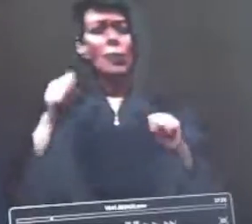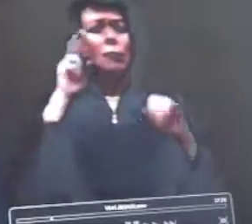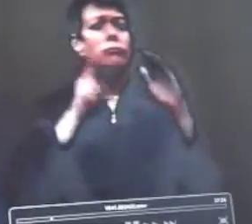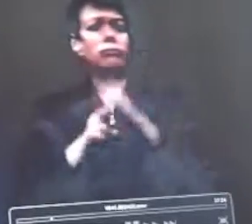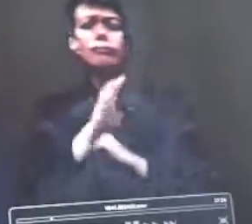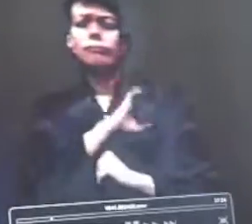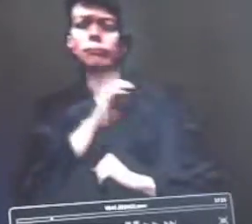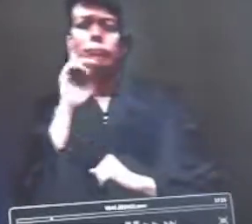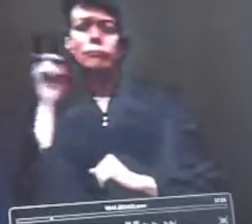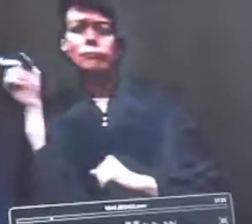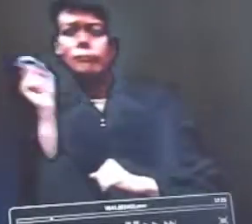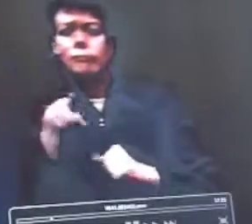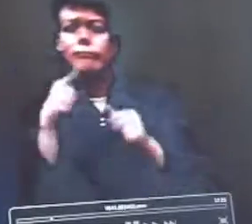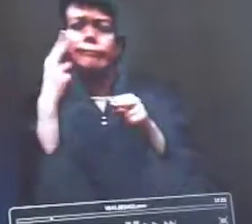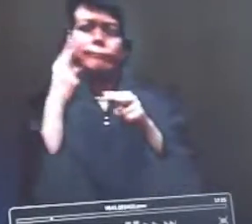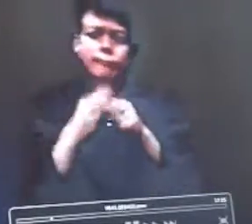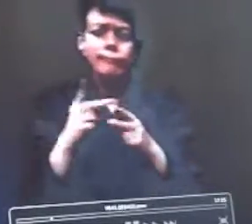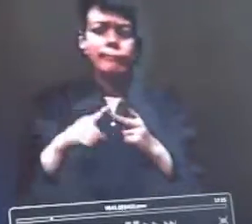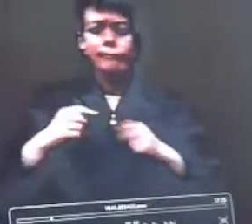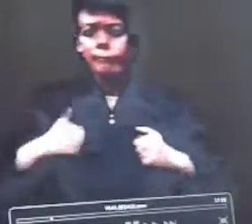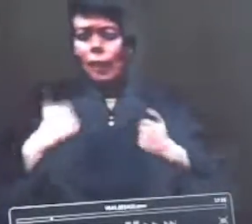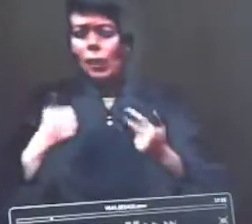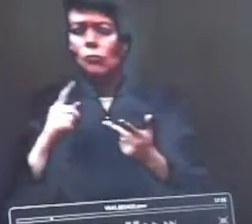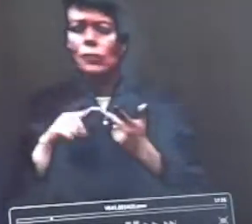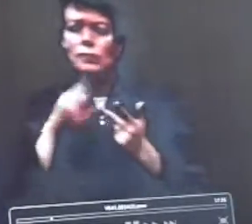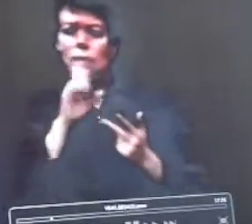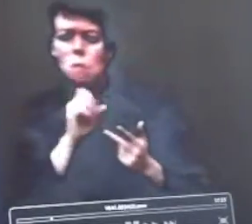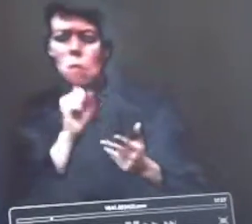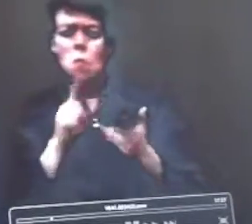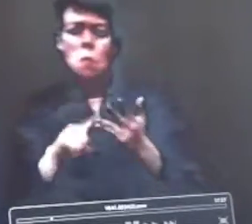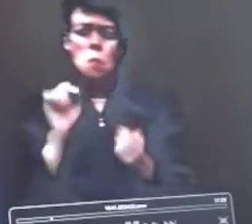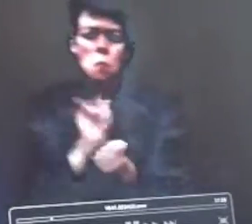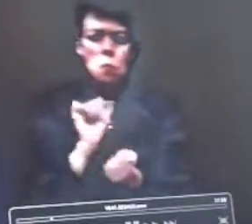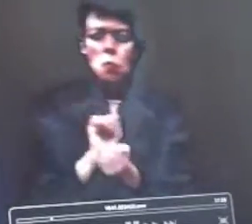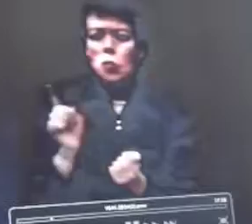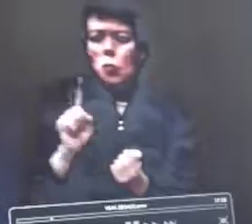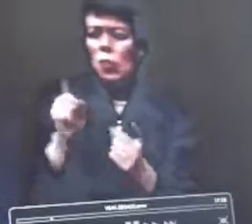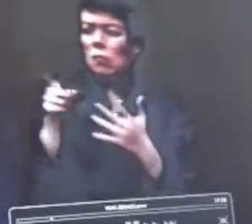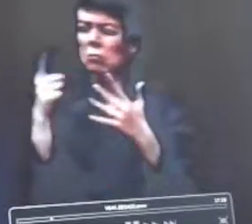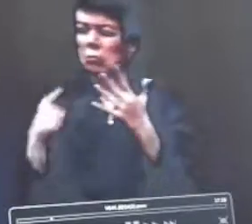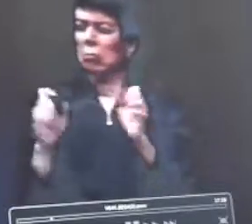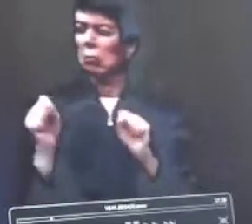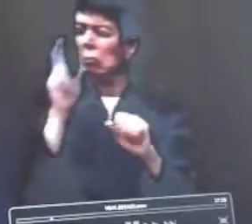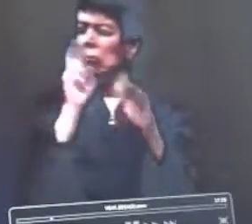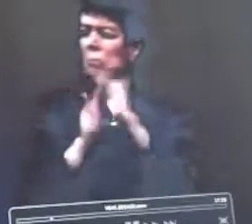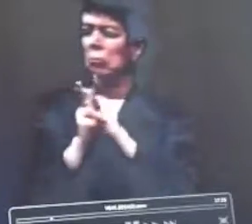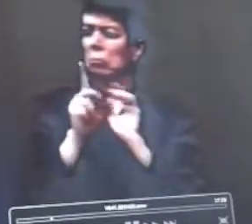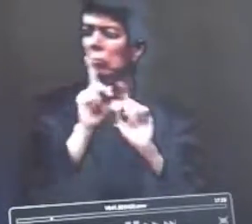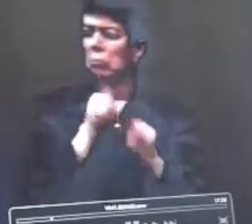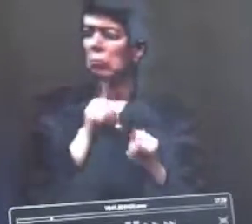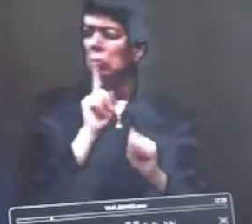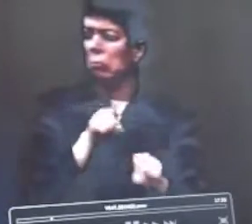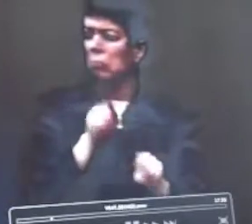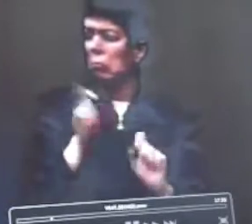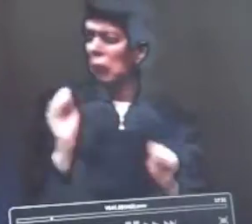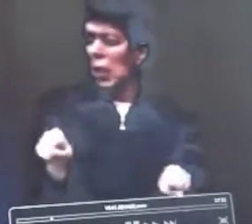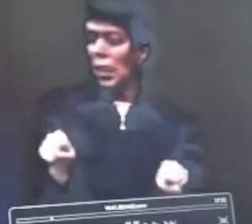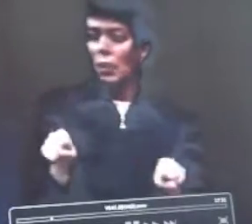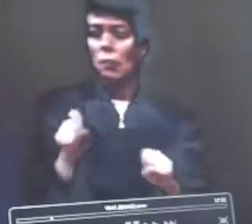the open interview part, I know what the police is going to ask, how old the person is, their name, where they work,